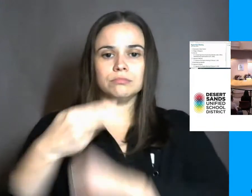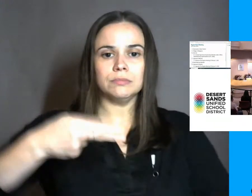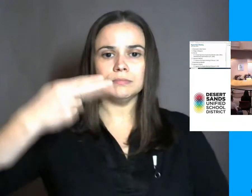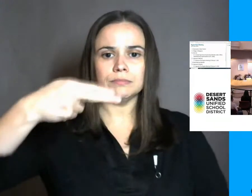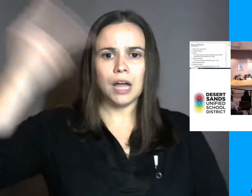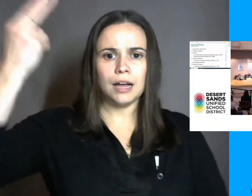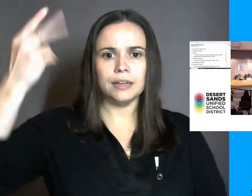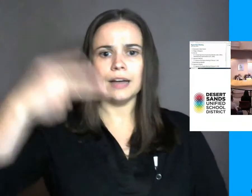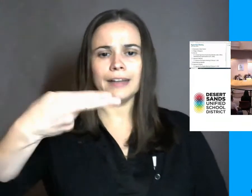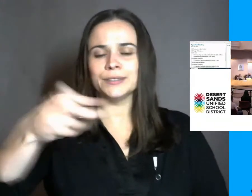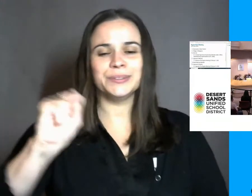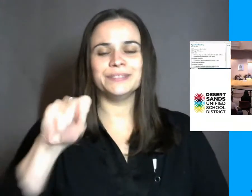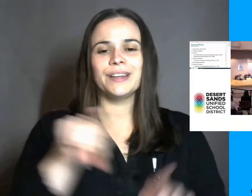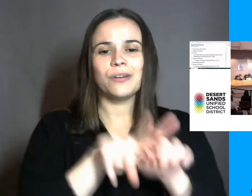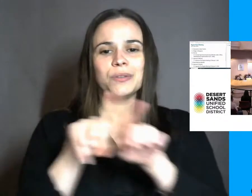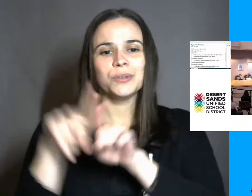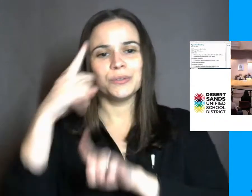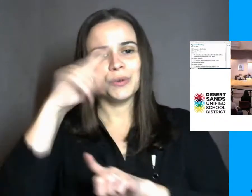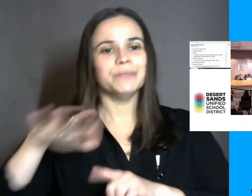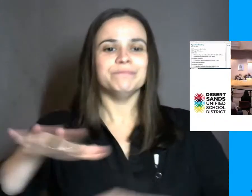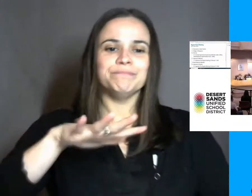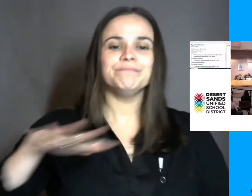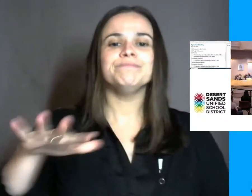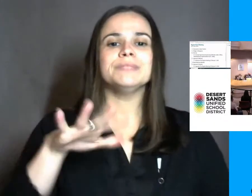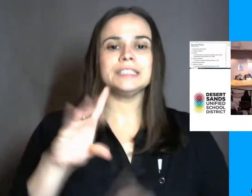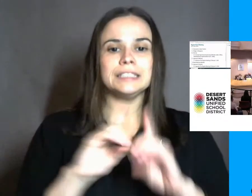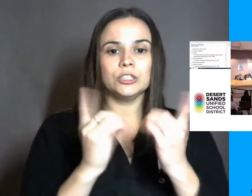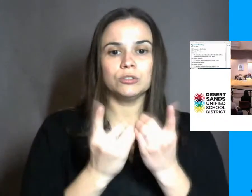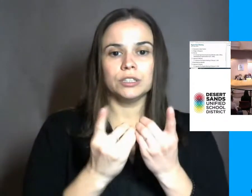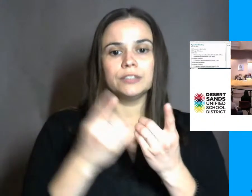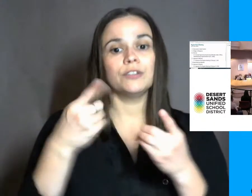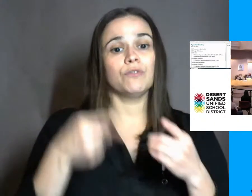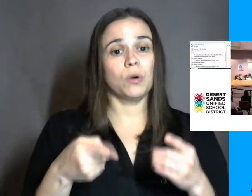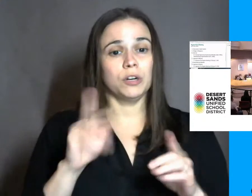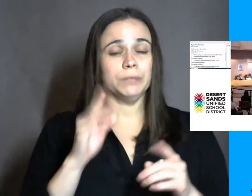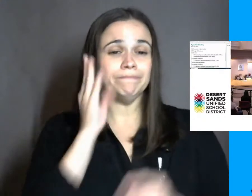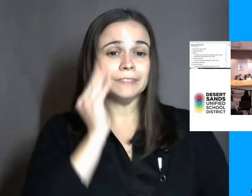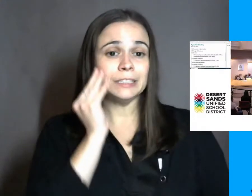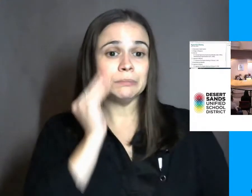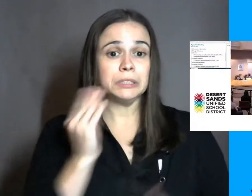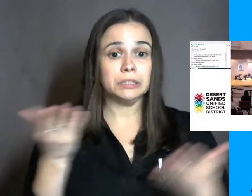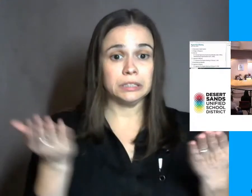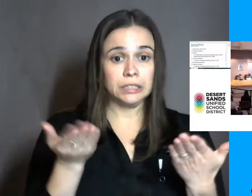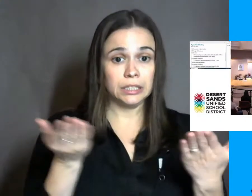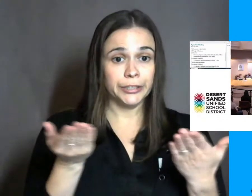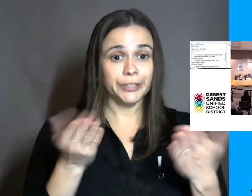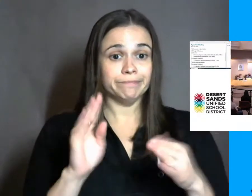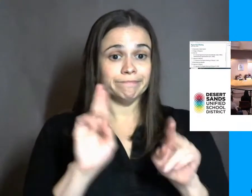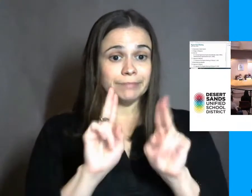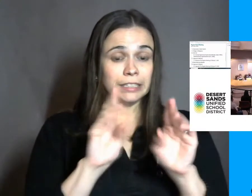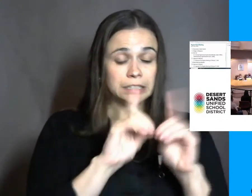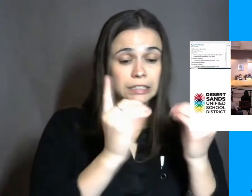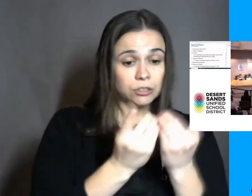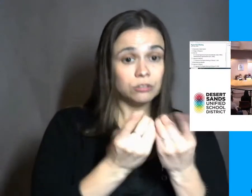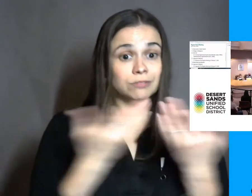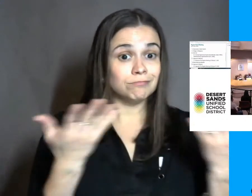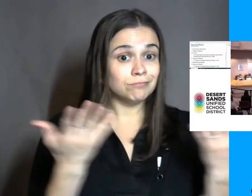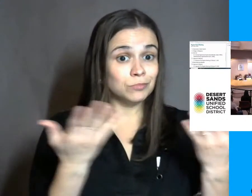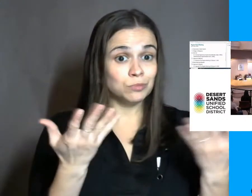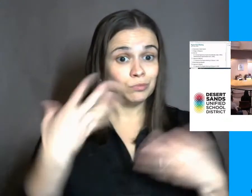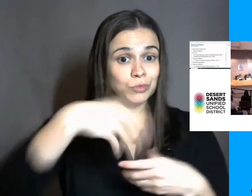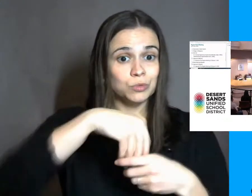District. Highlights of her educational experience in Desert Sands include being an ASB leader at